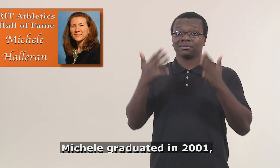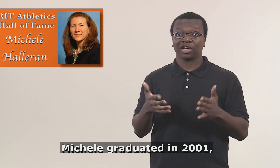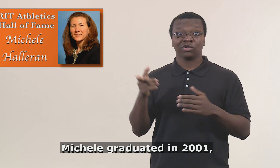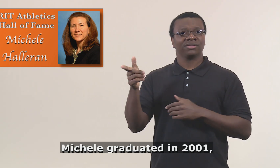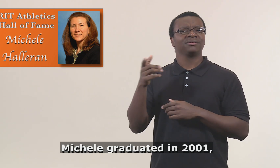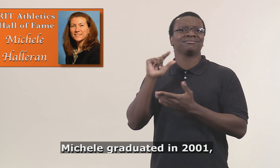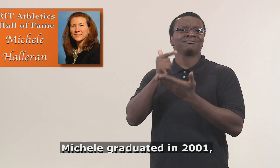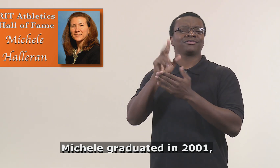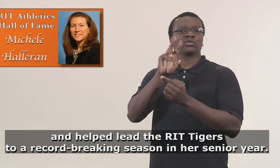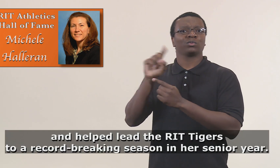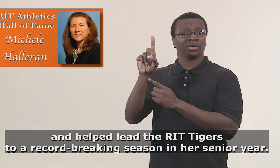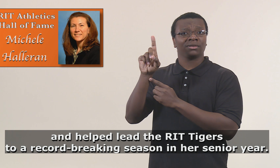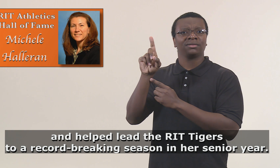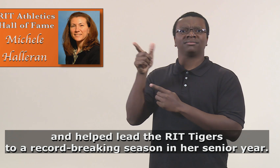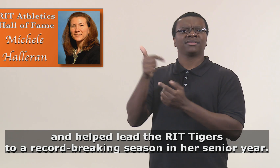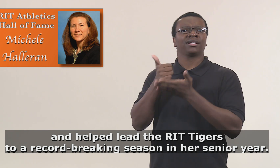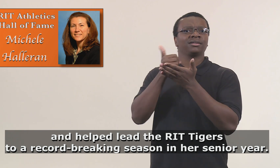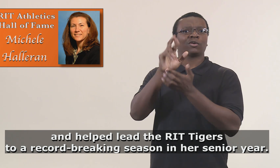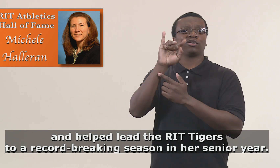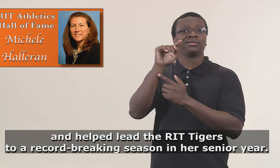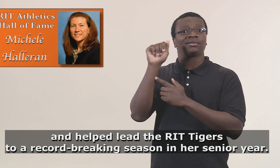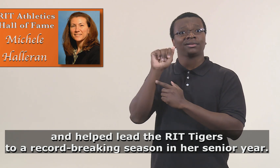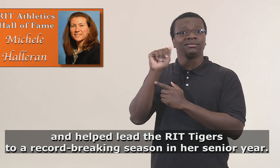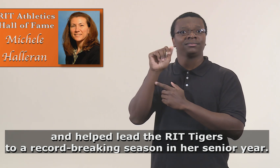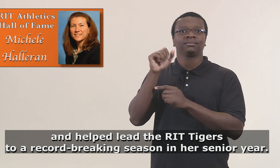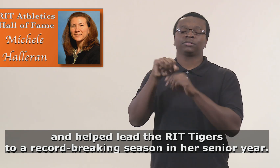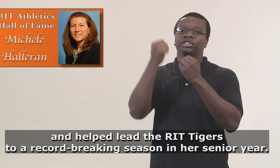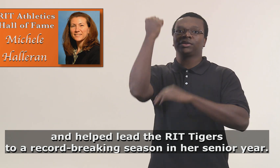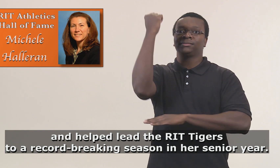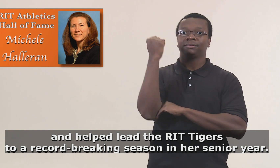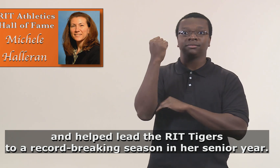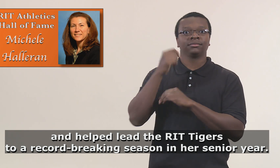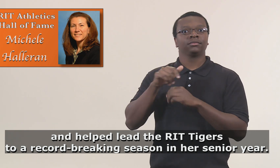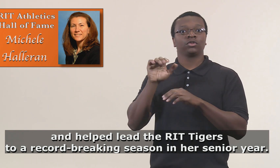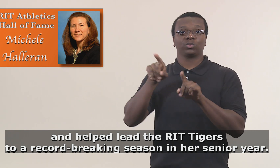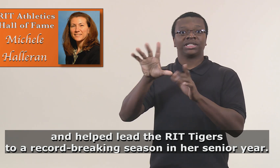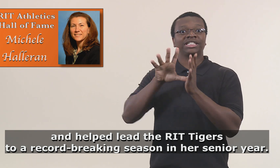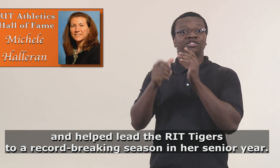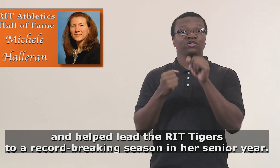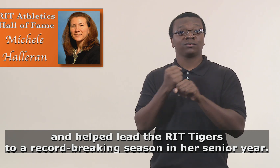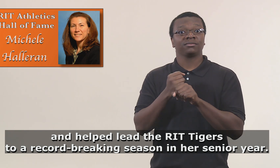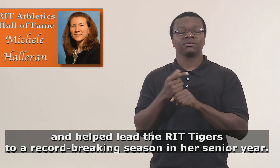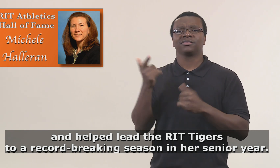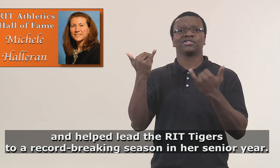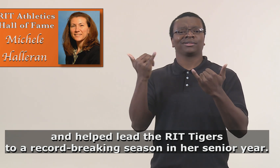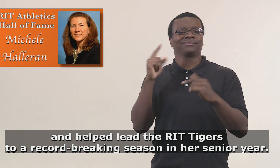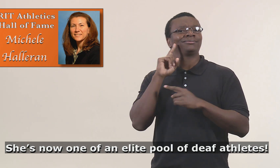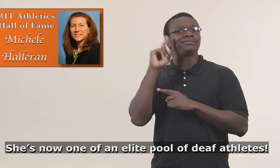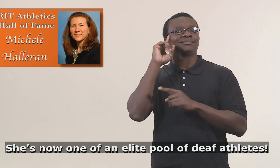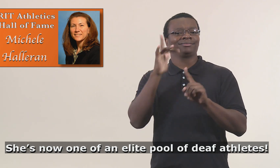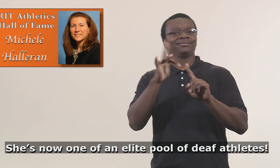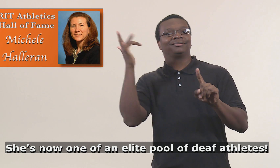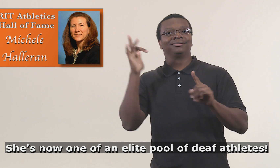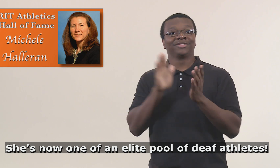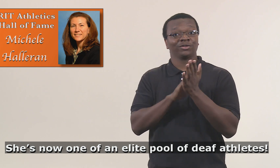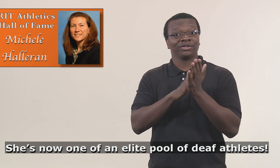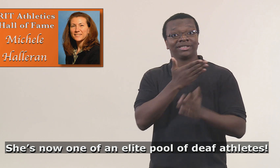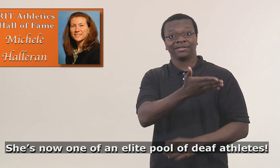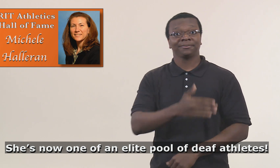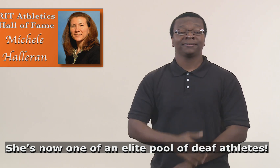graduated in 2001 and helped lead the RIT Tigers to a record-breaking season in her senior year. She is now one of an elite pool